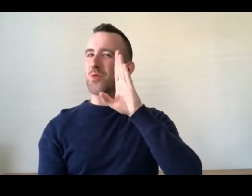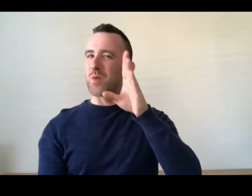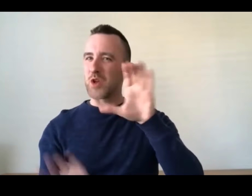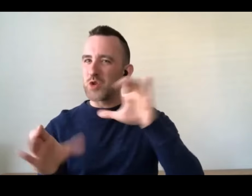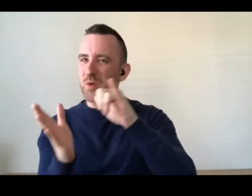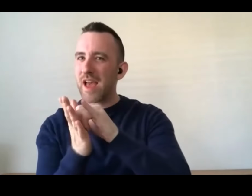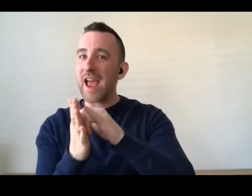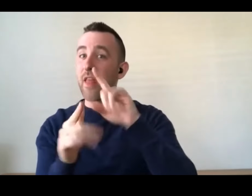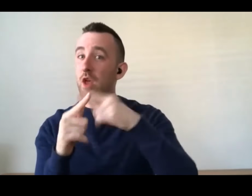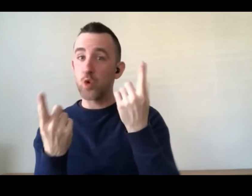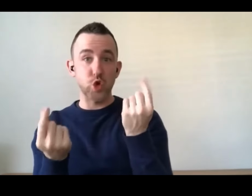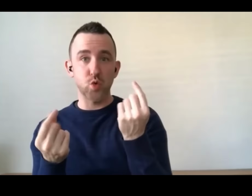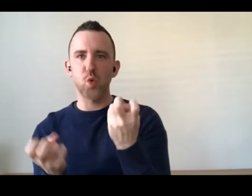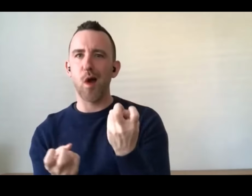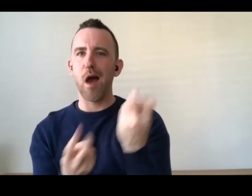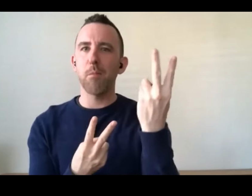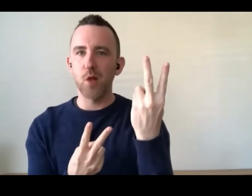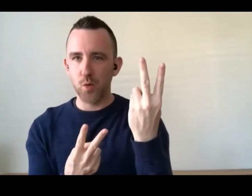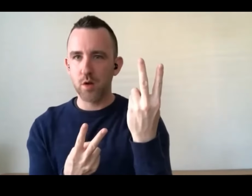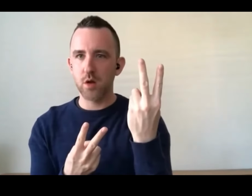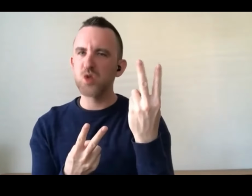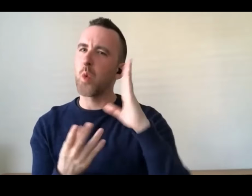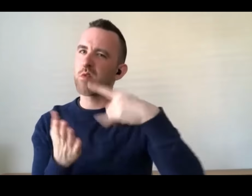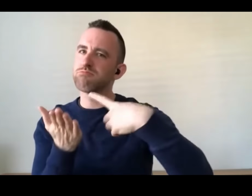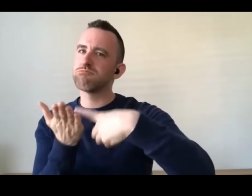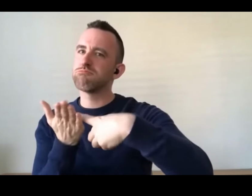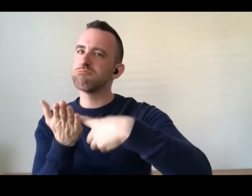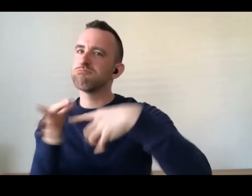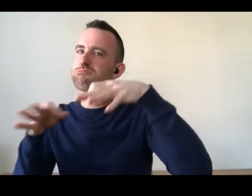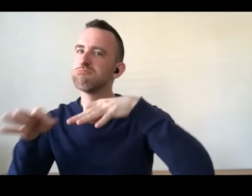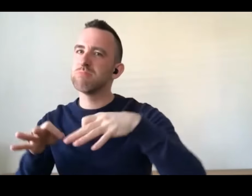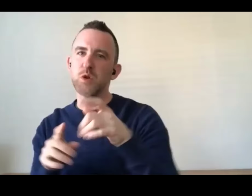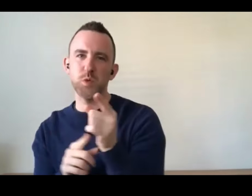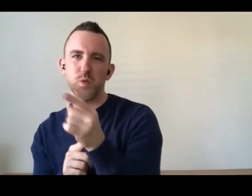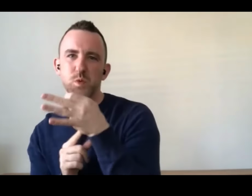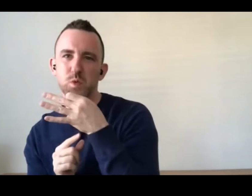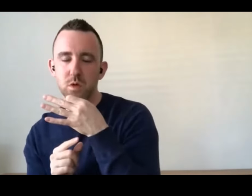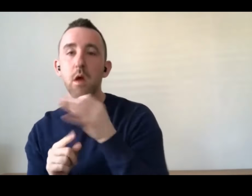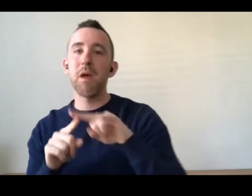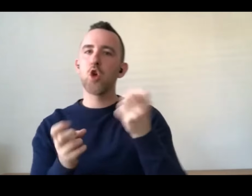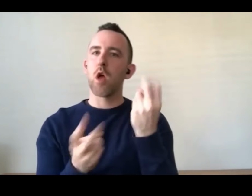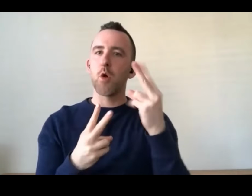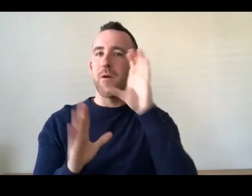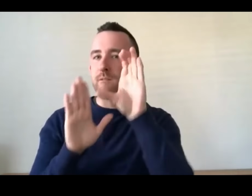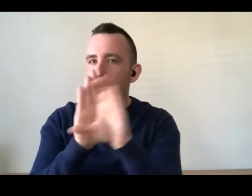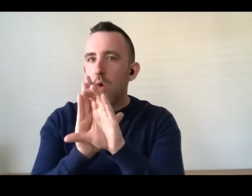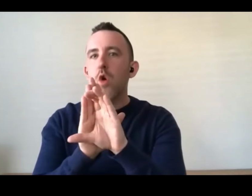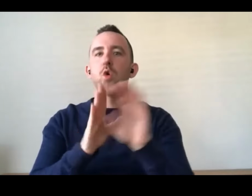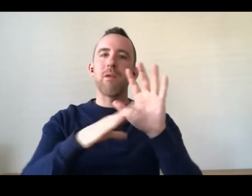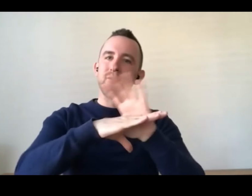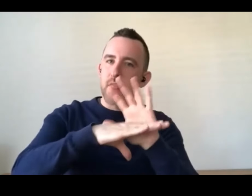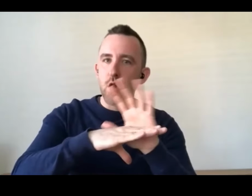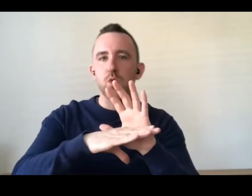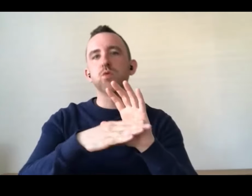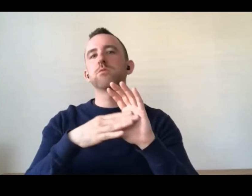to upload those to us. So we'll go into how to do uploading in a second, but you're going to upload your photos. You're going to upload the links to your videos to